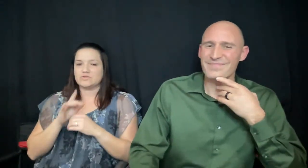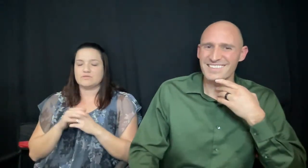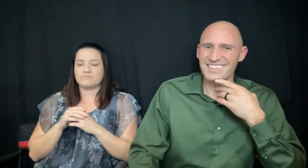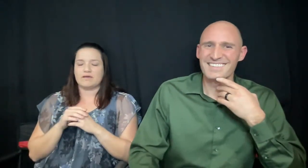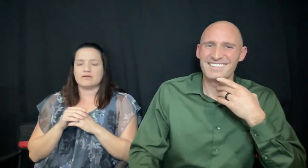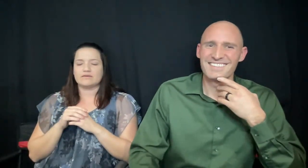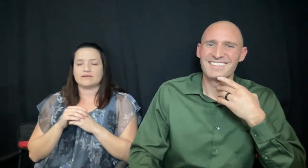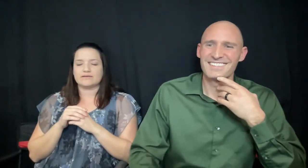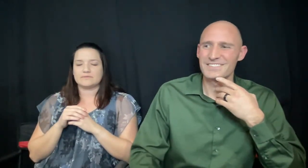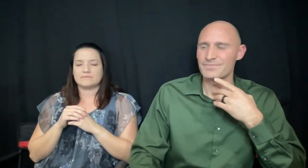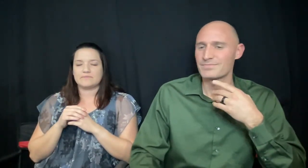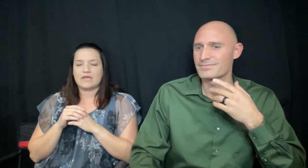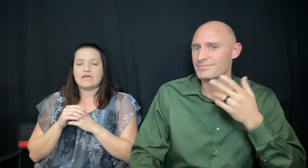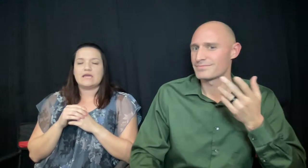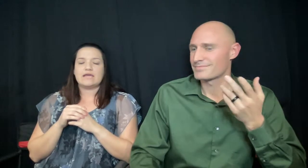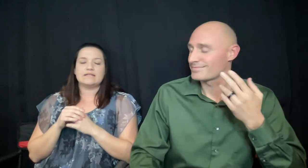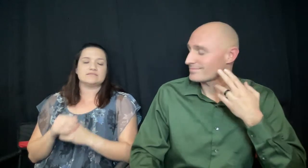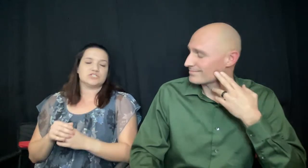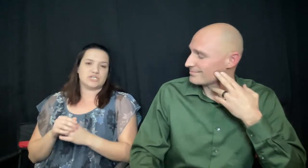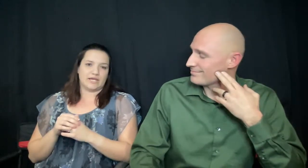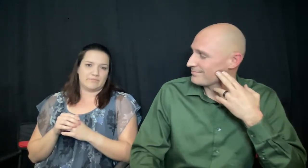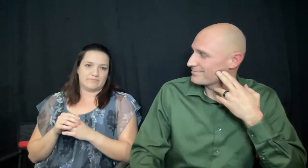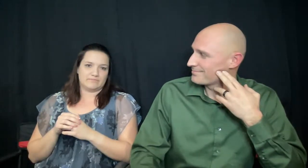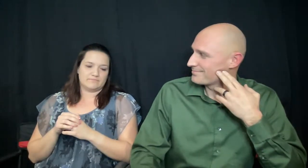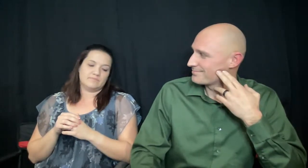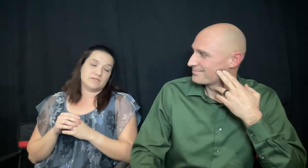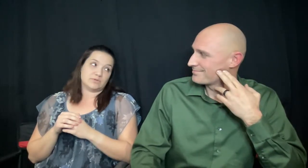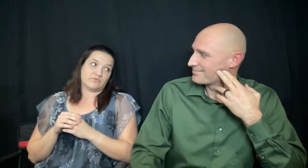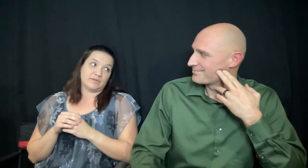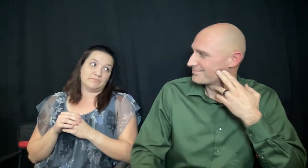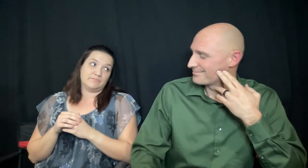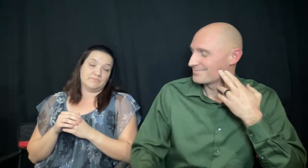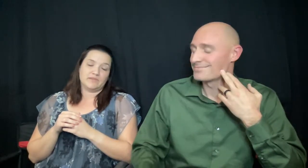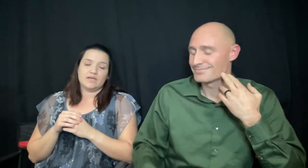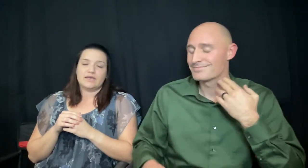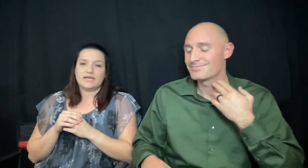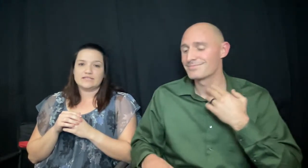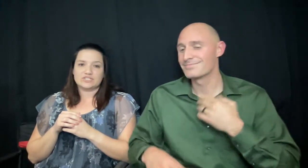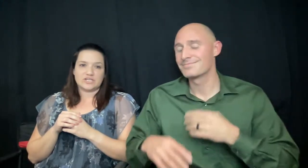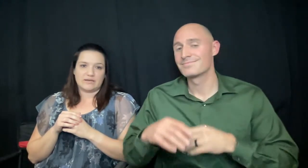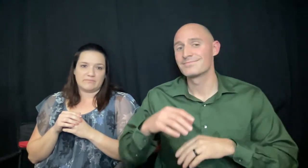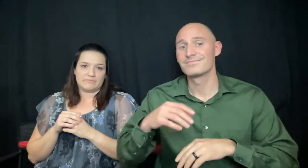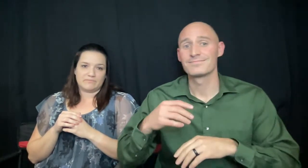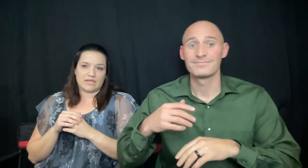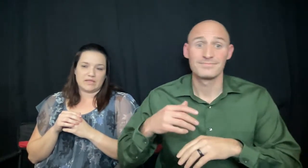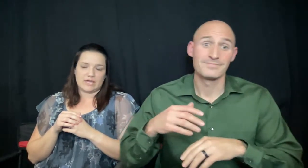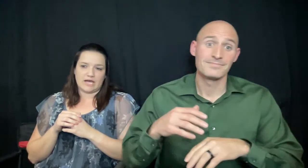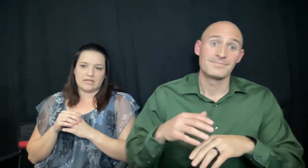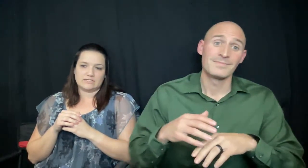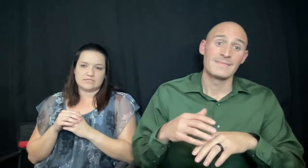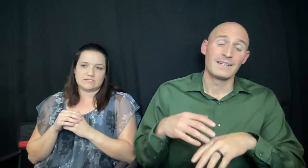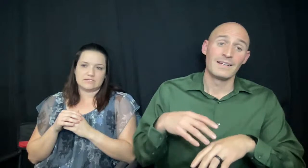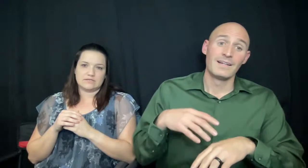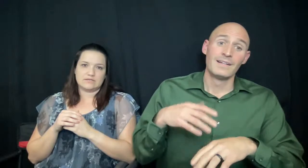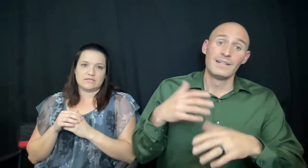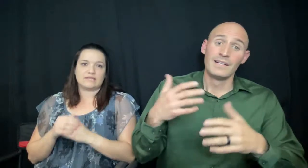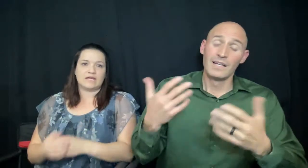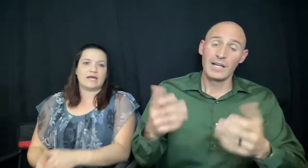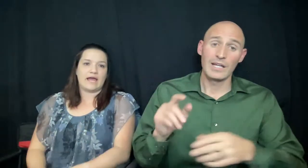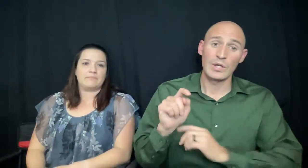true. It is a shame. Interrupt me. It is a shame that